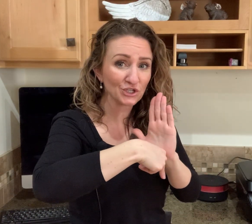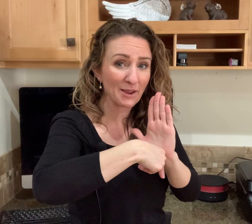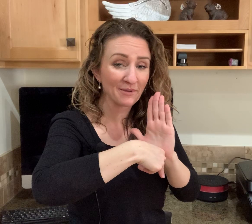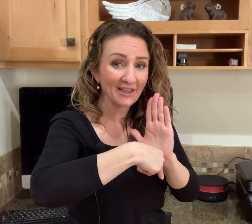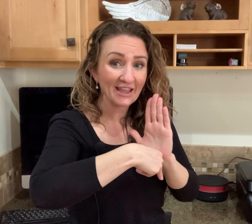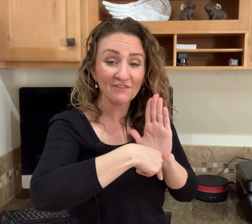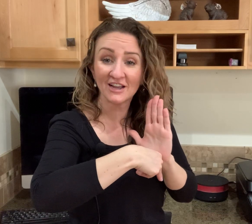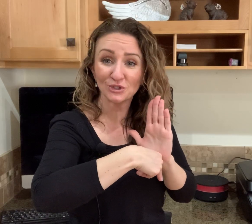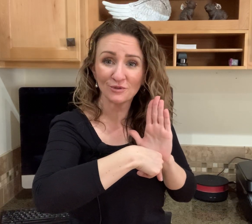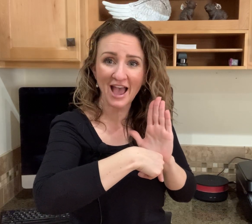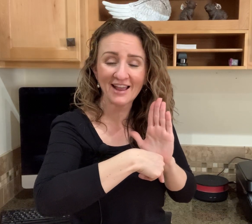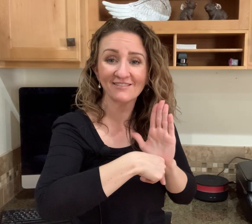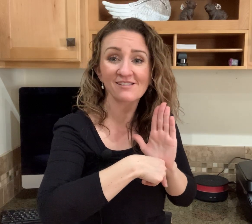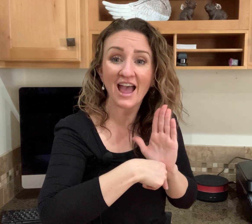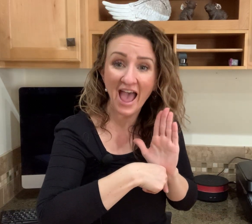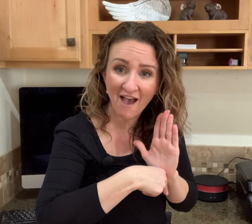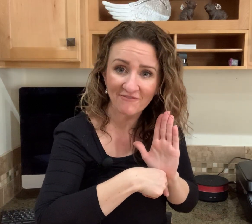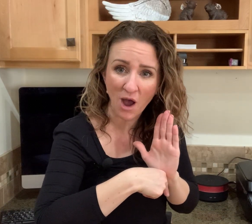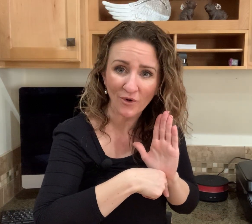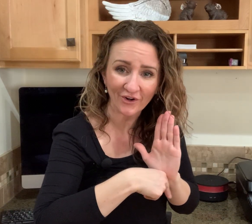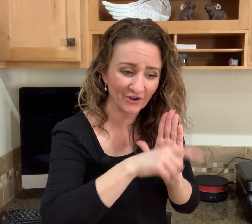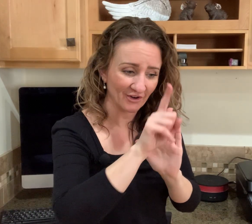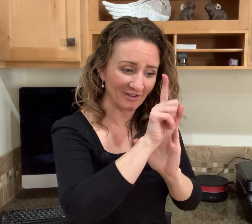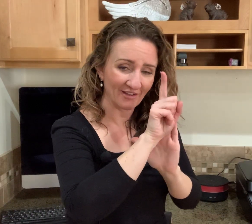shape. If I do that, it's half hour,